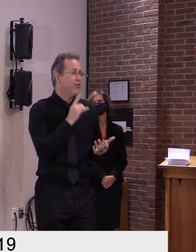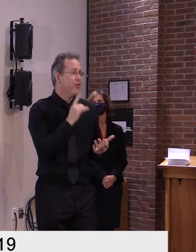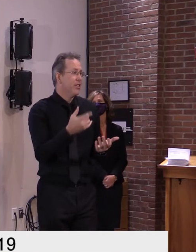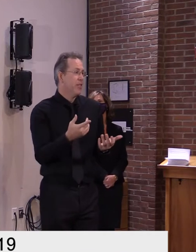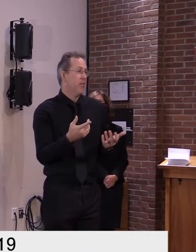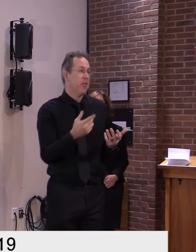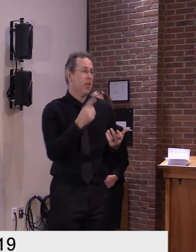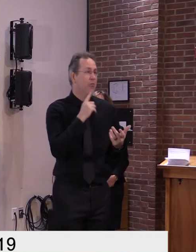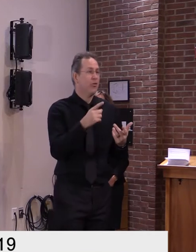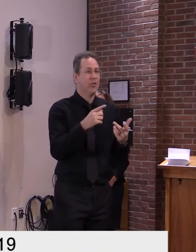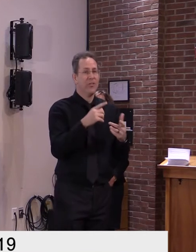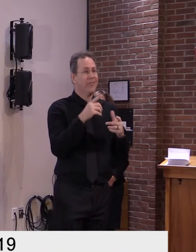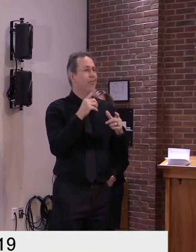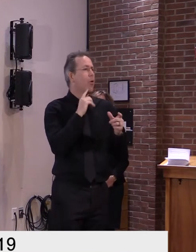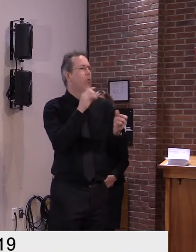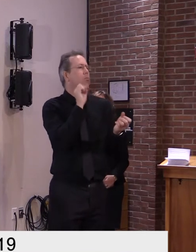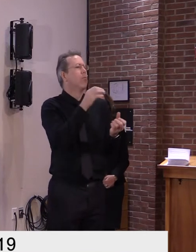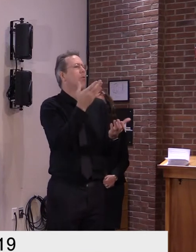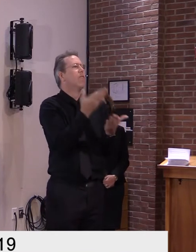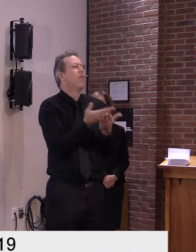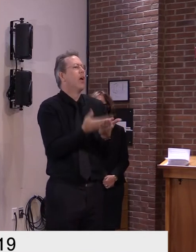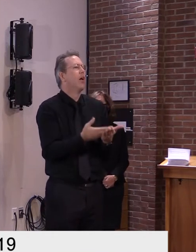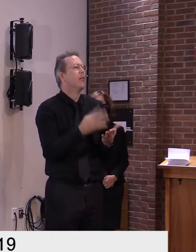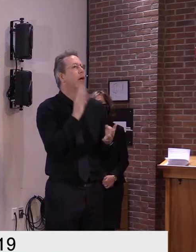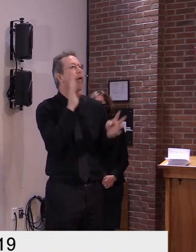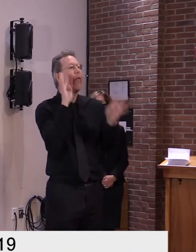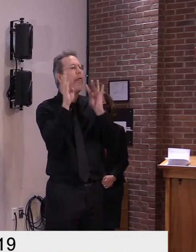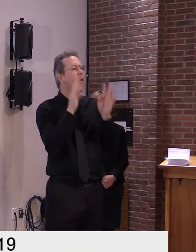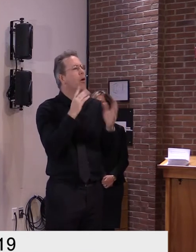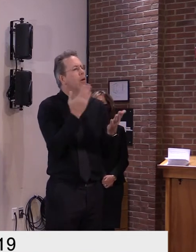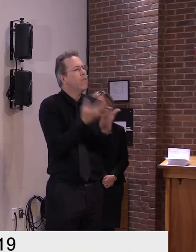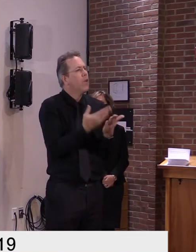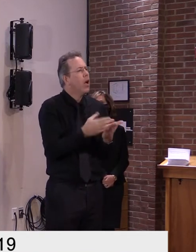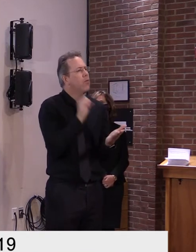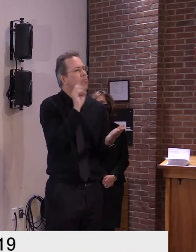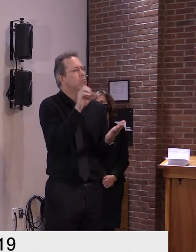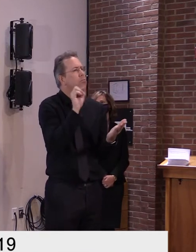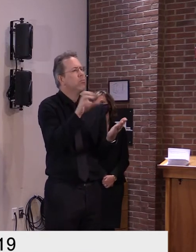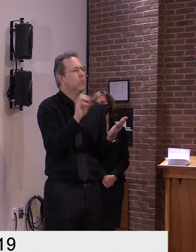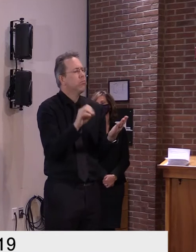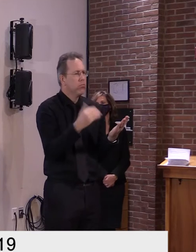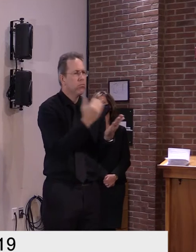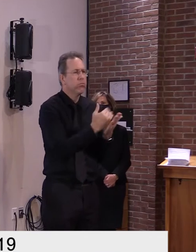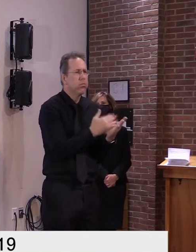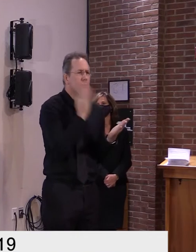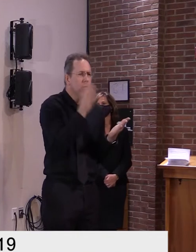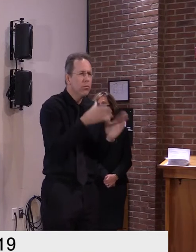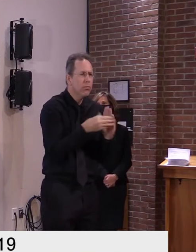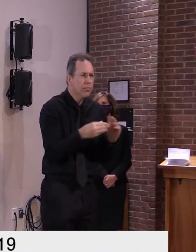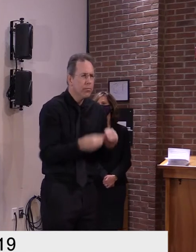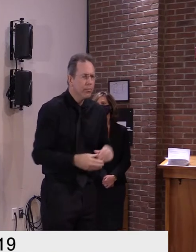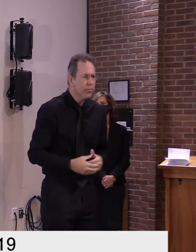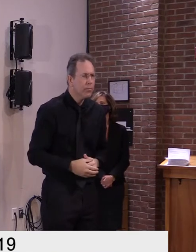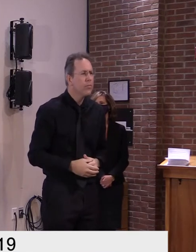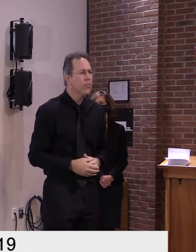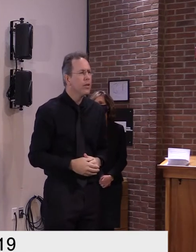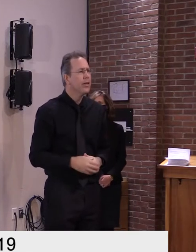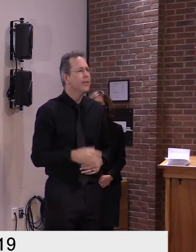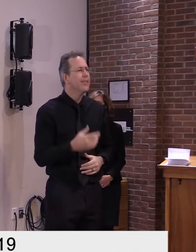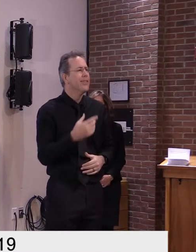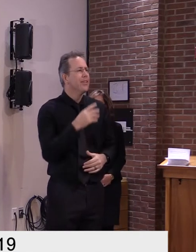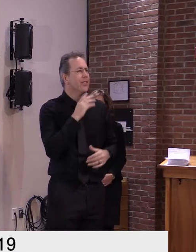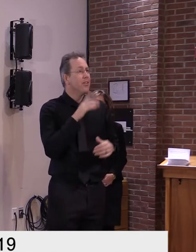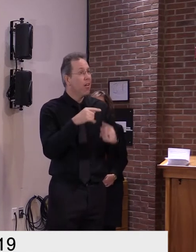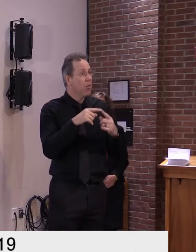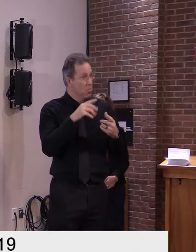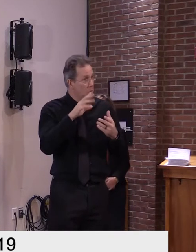hopefully enlightening for some. And you know, because it's not all bad news. We